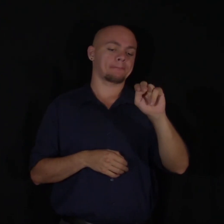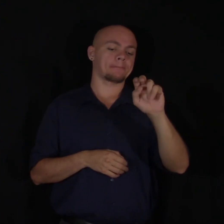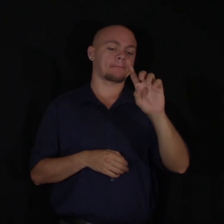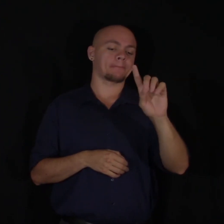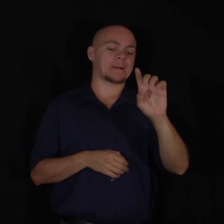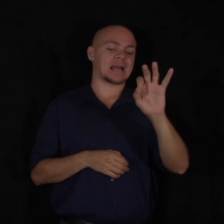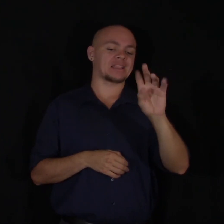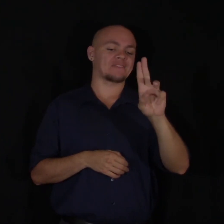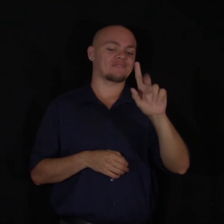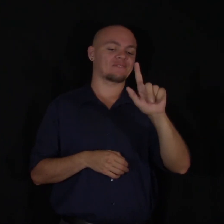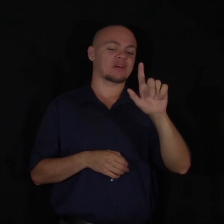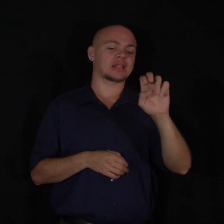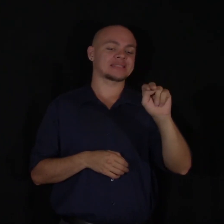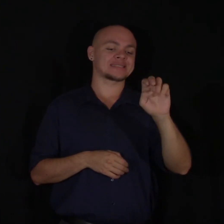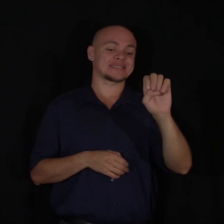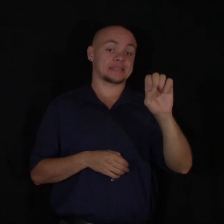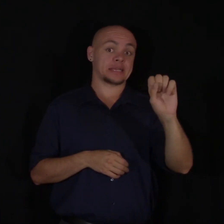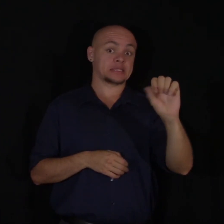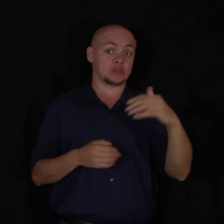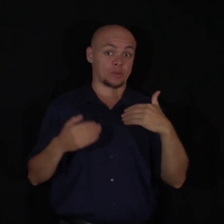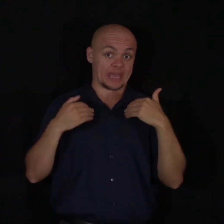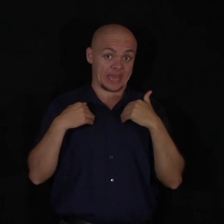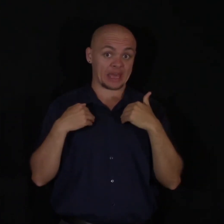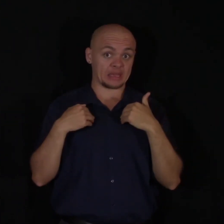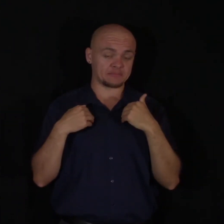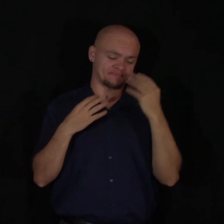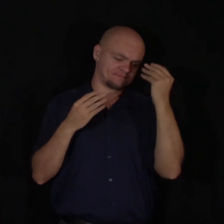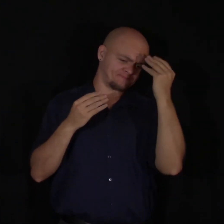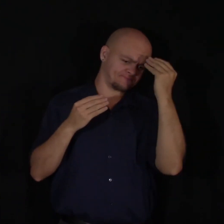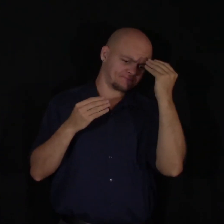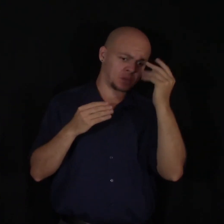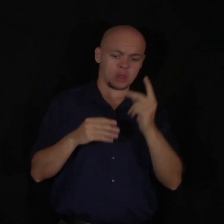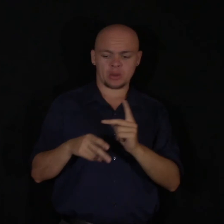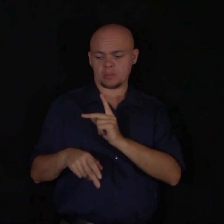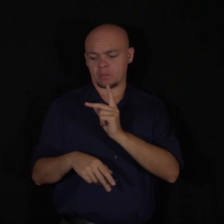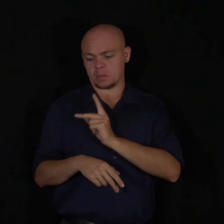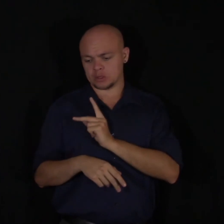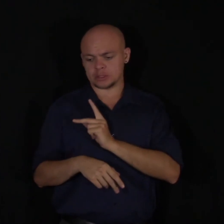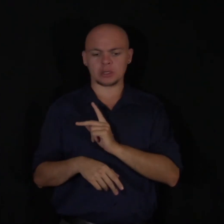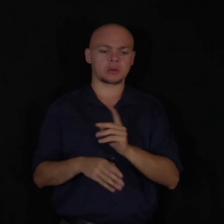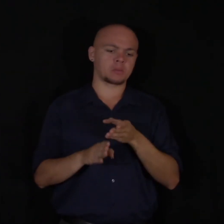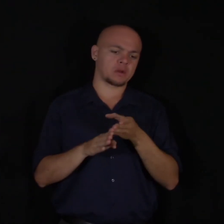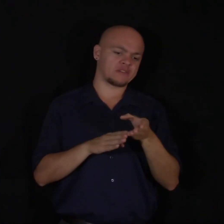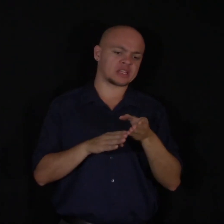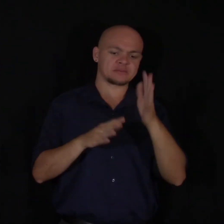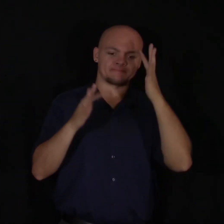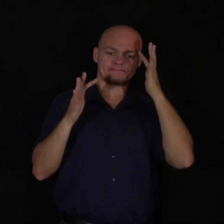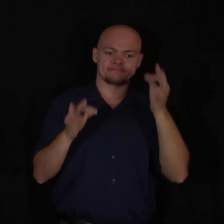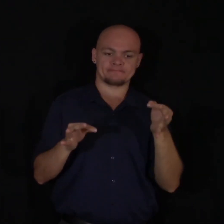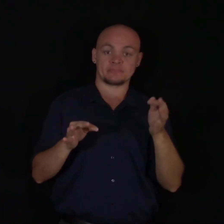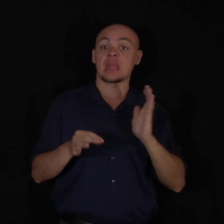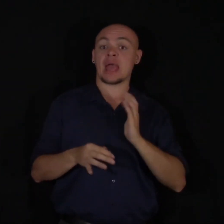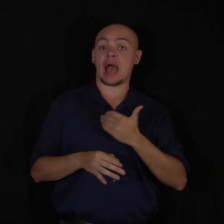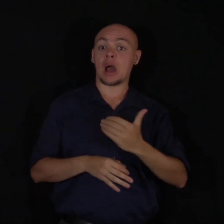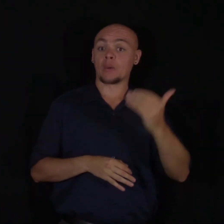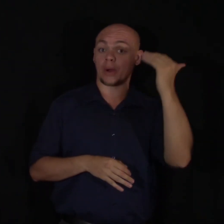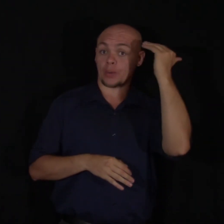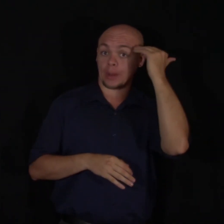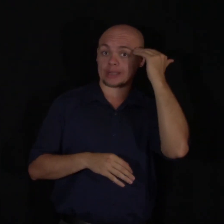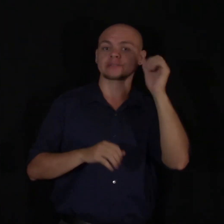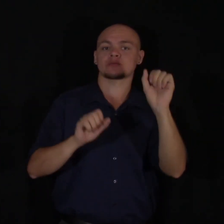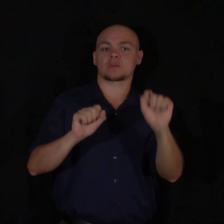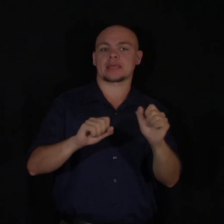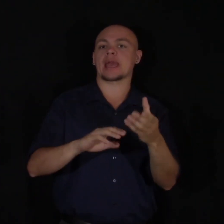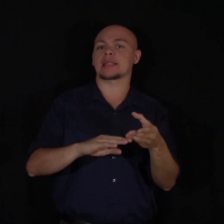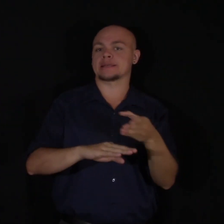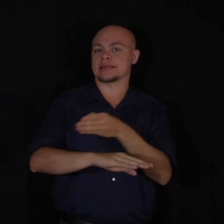on physically, whenever we need to make a personal or professional decision, we can raise our awareness.